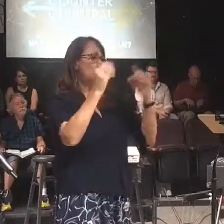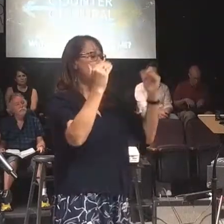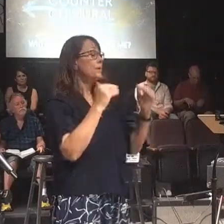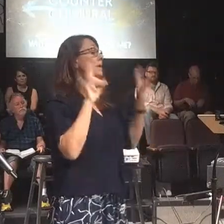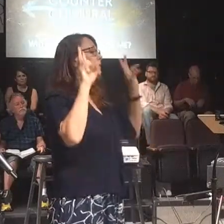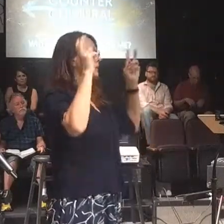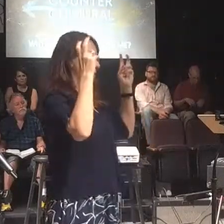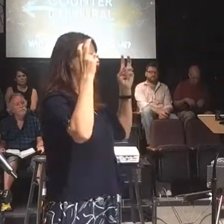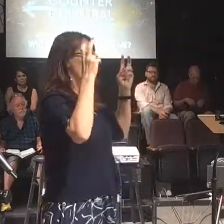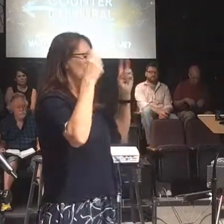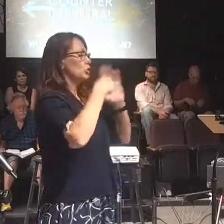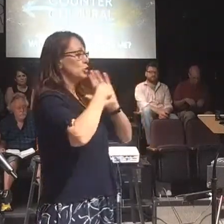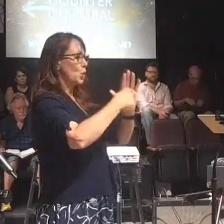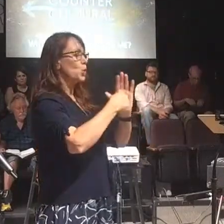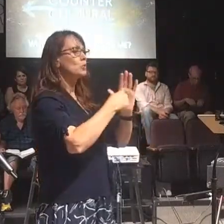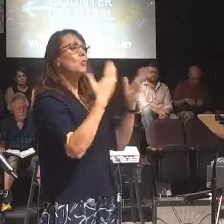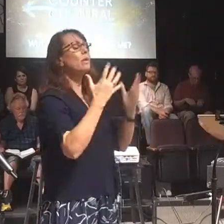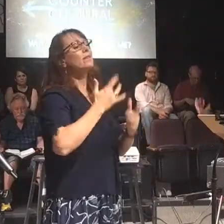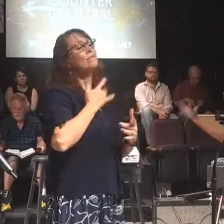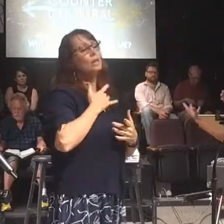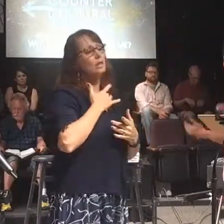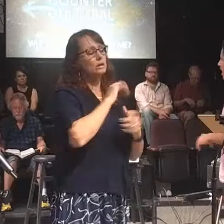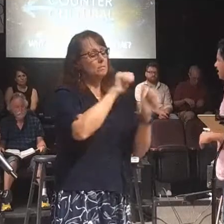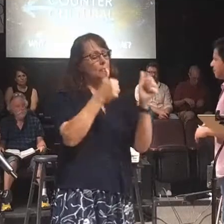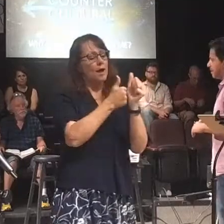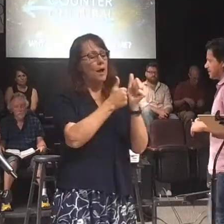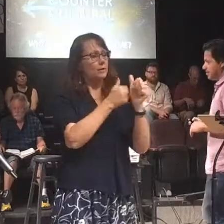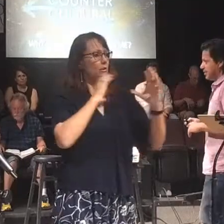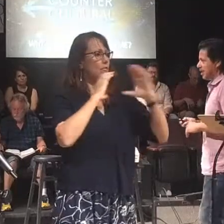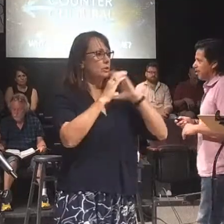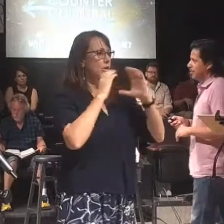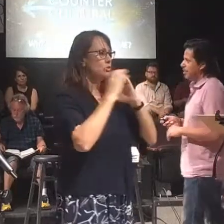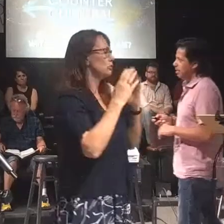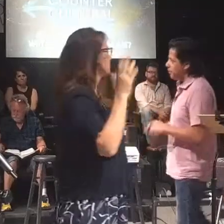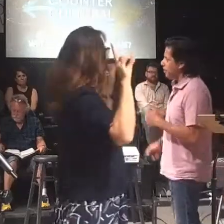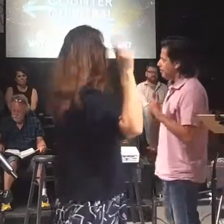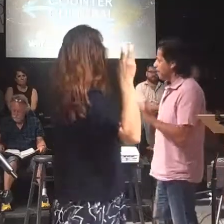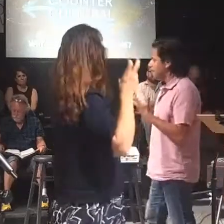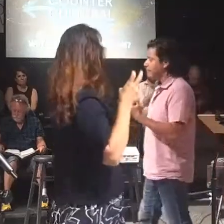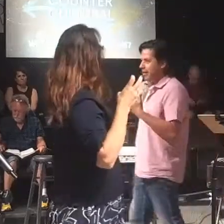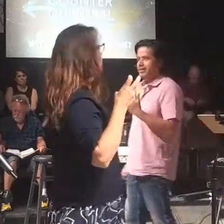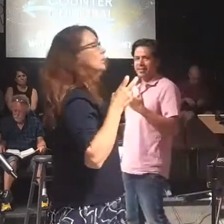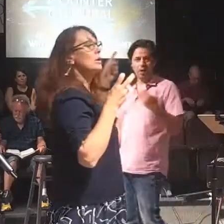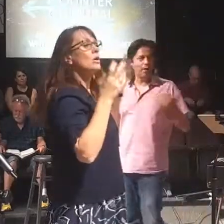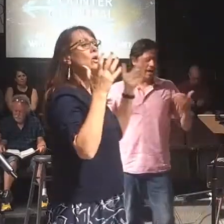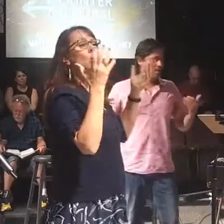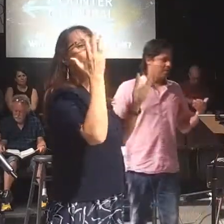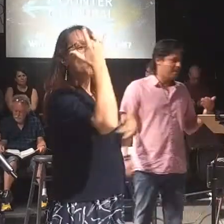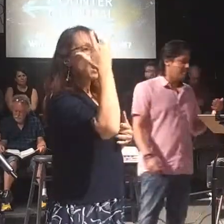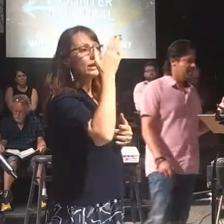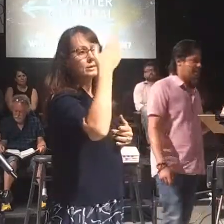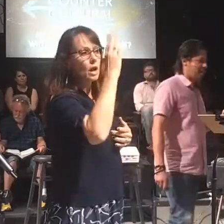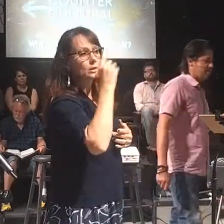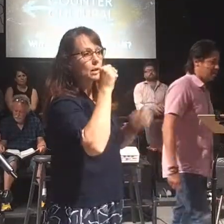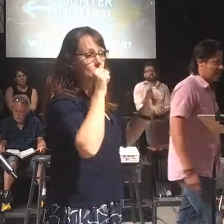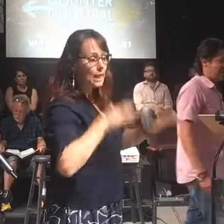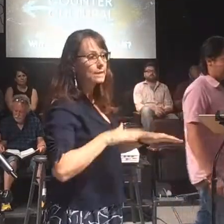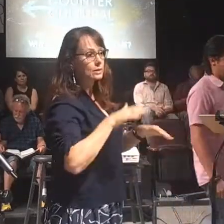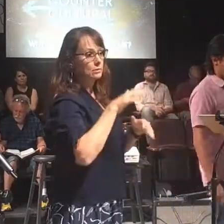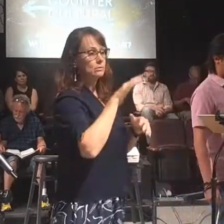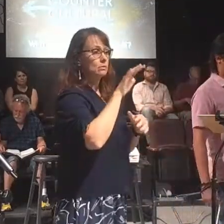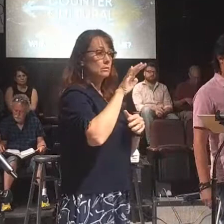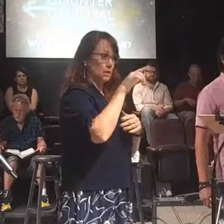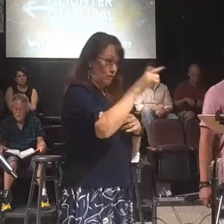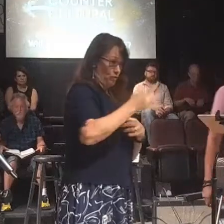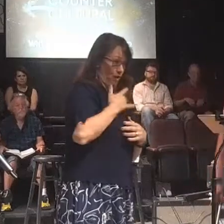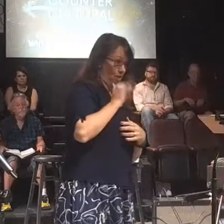of the conversation. And it's basically called, Why is God Not Blessing Me? Now, if you have ever felt that way or maybe feeling that way right now,